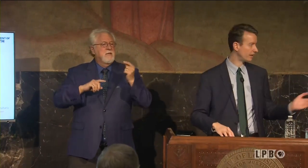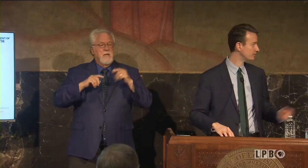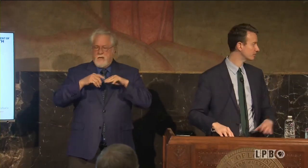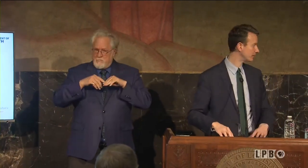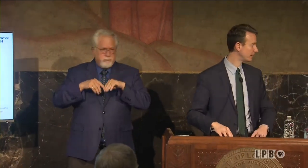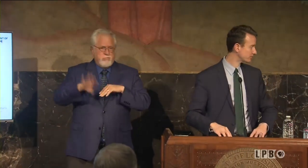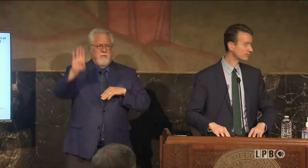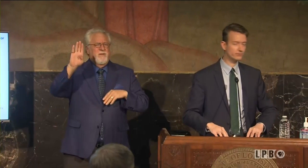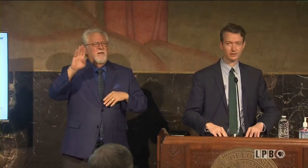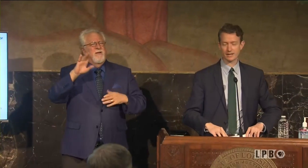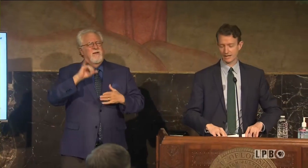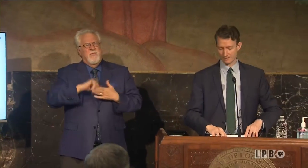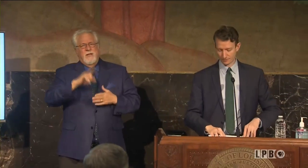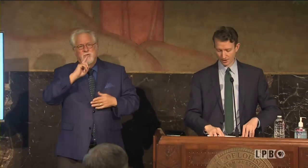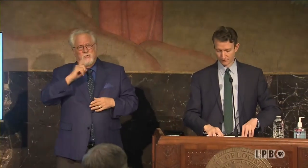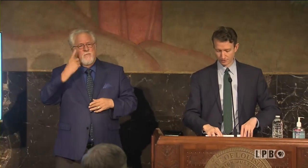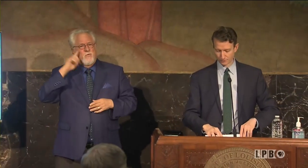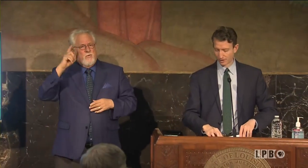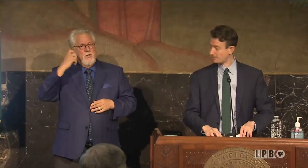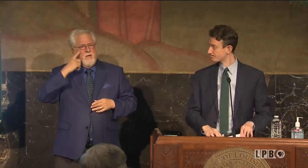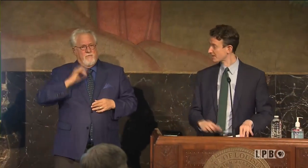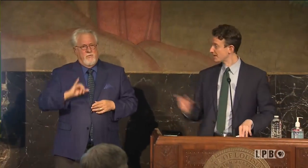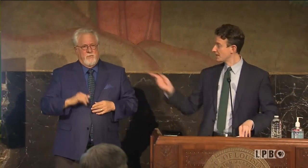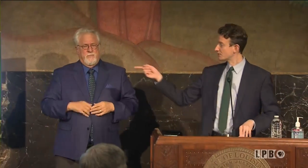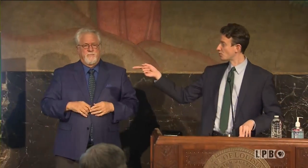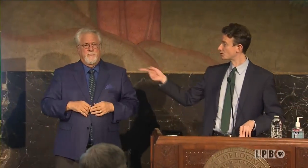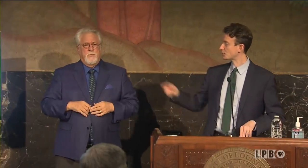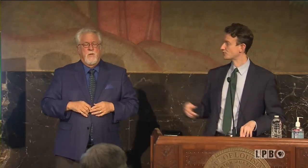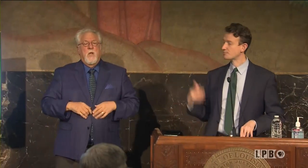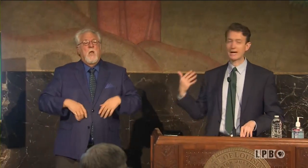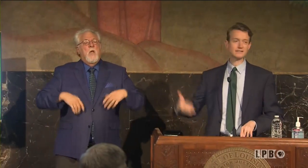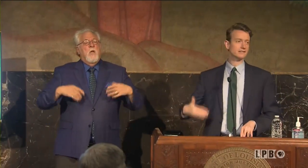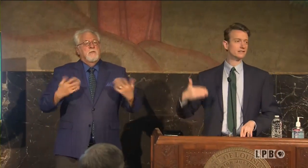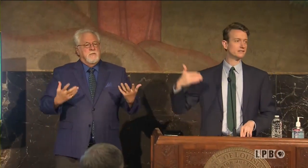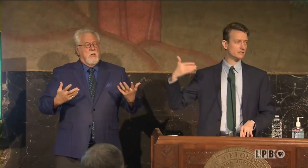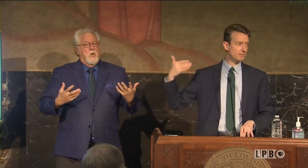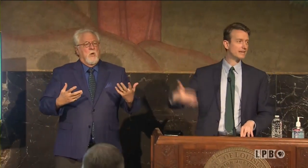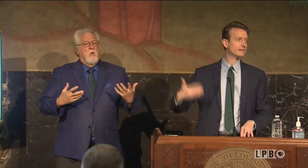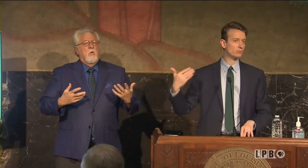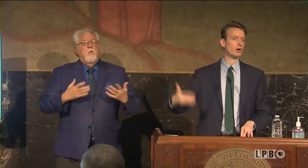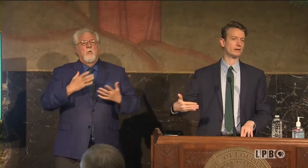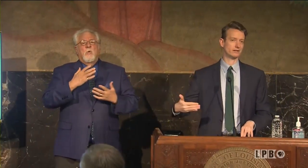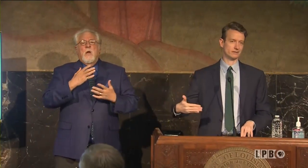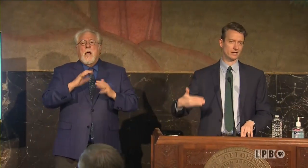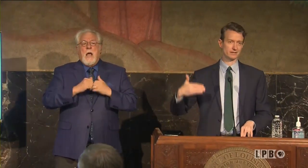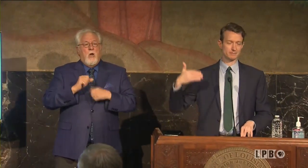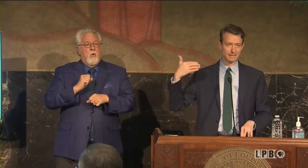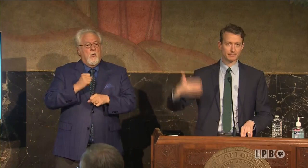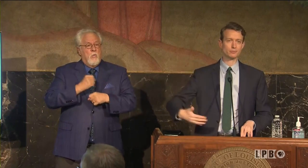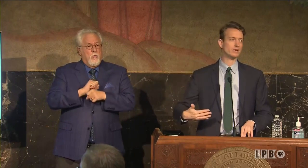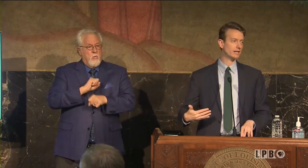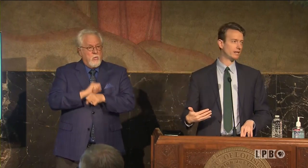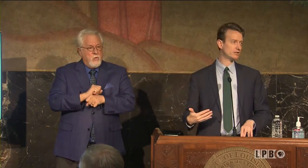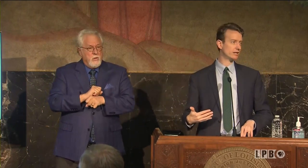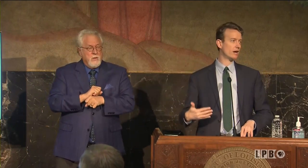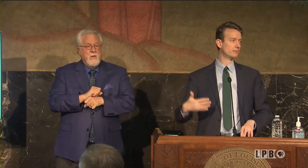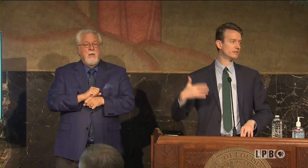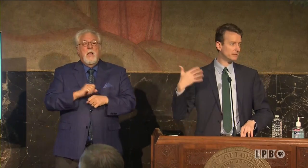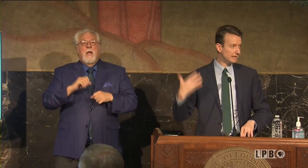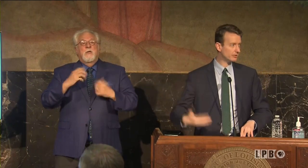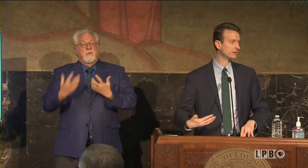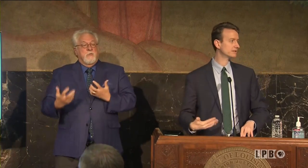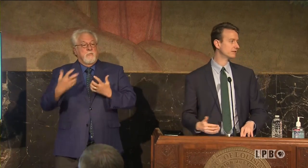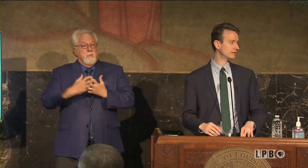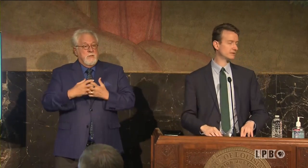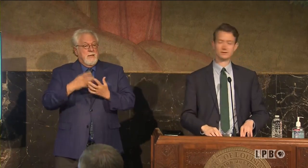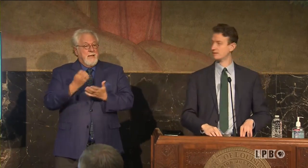increase, and I'm sure that that's true for the governor as well. So there's some practices to make this work, to be able to re-engage the economy, to